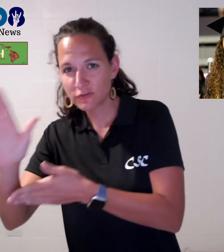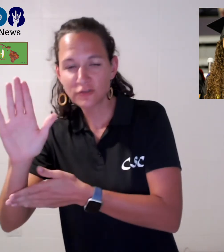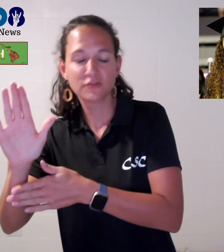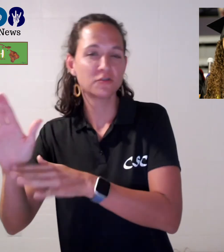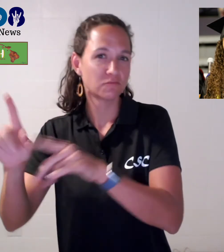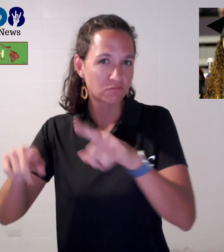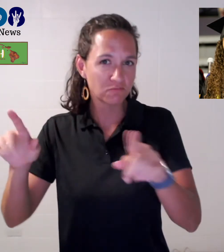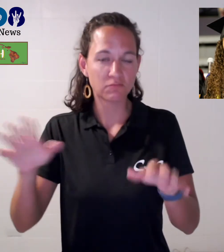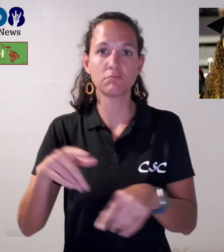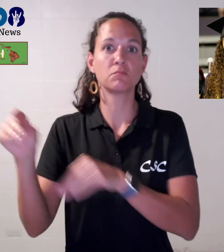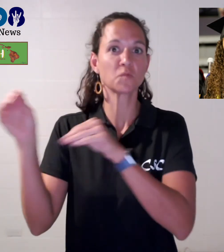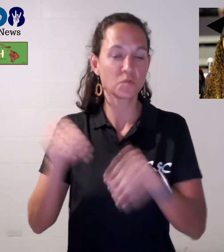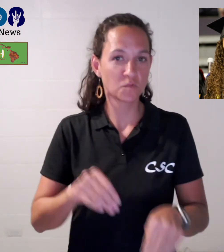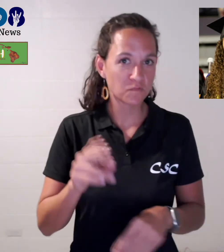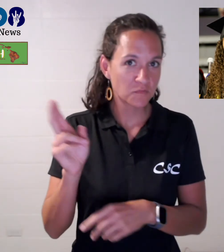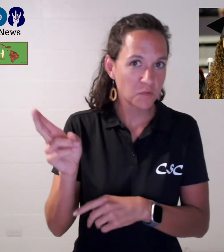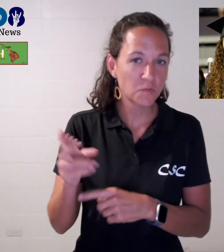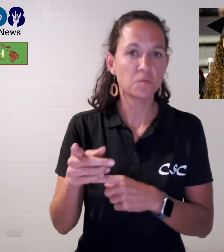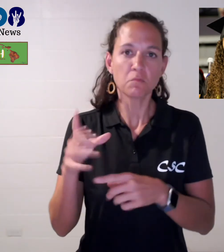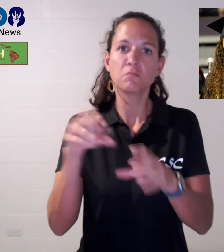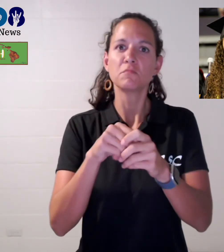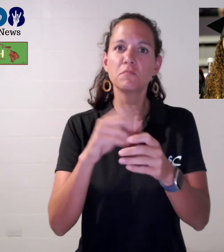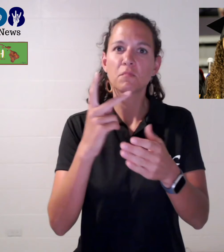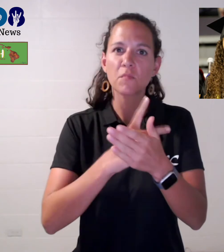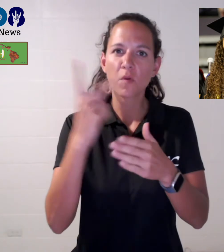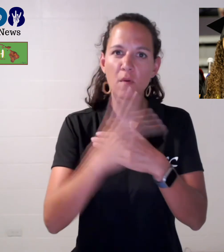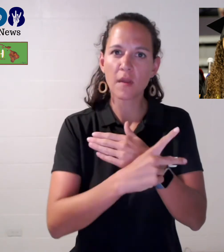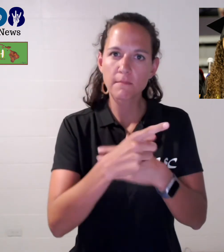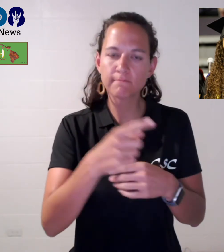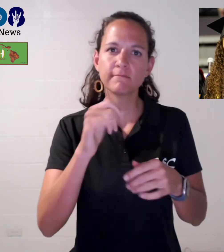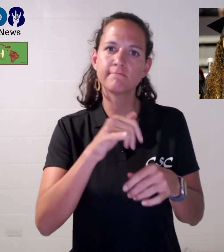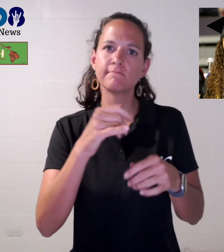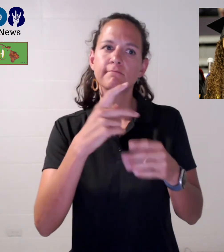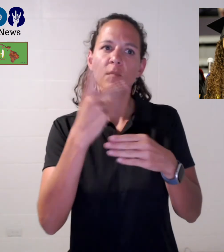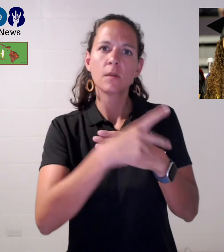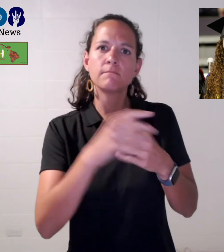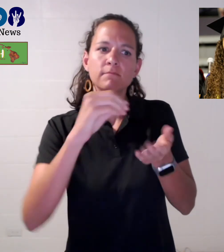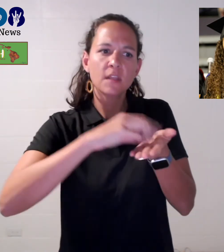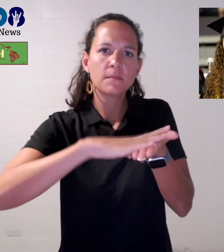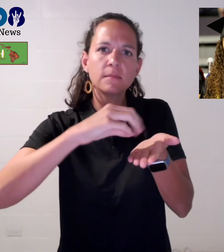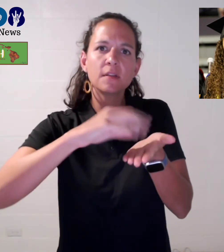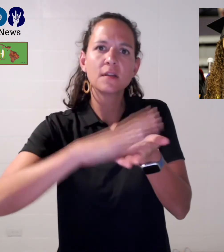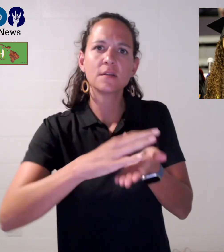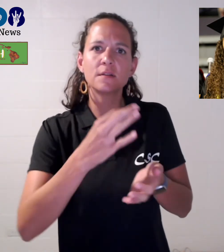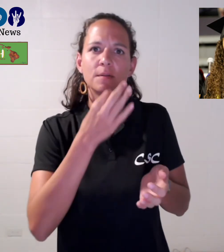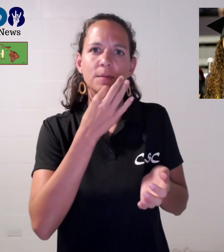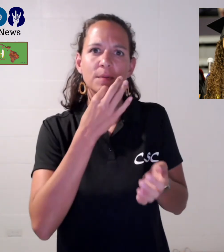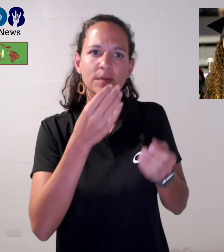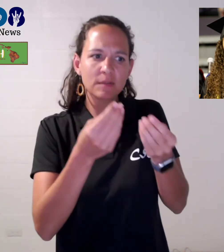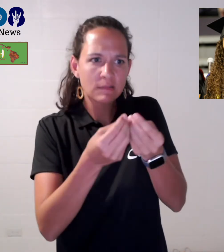linguistics. She taught ASL classes at the university and college levels. She moved to Honolulu and became